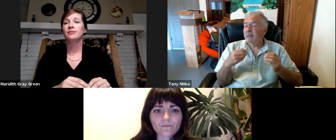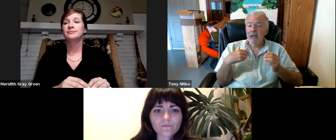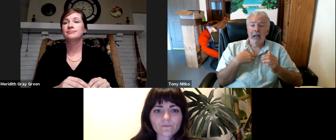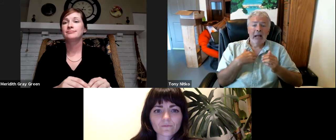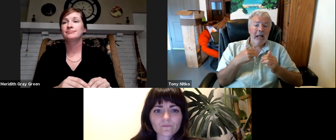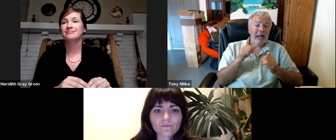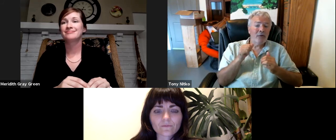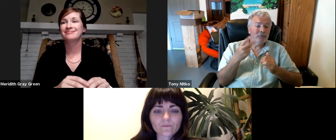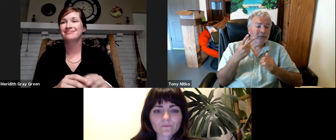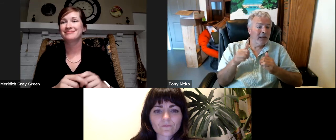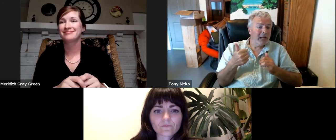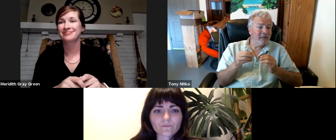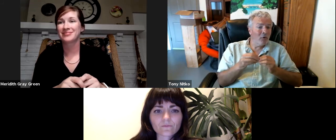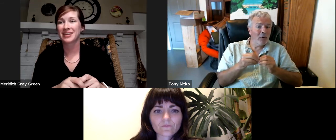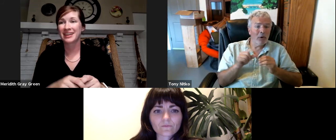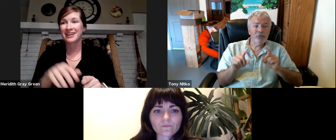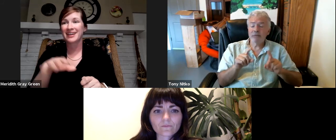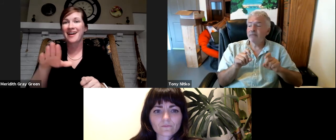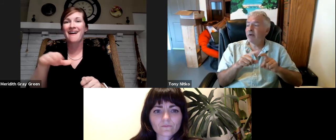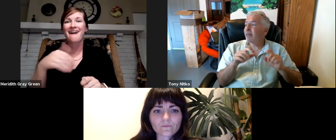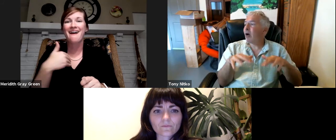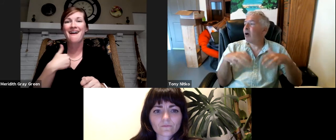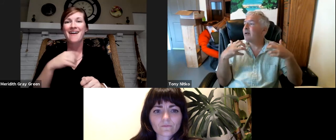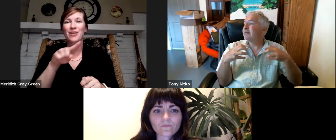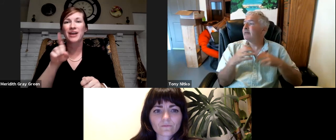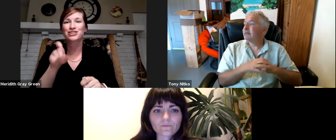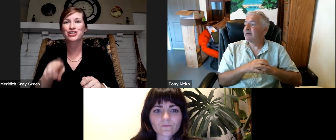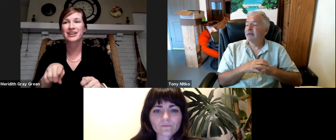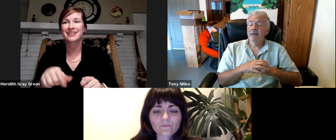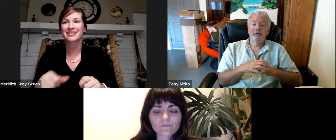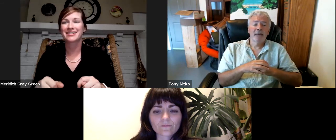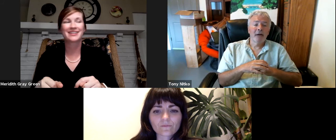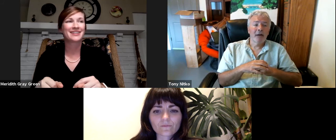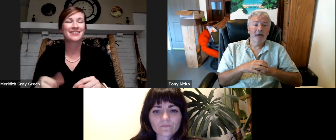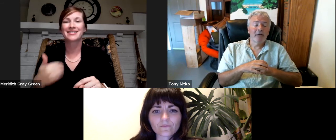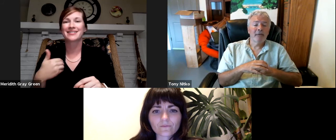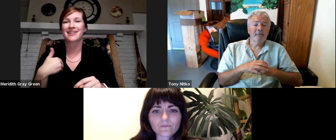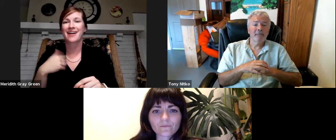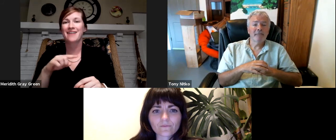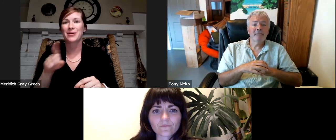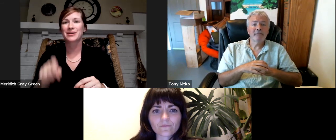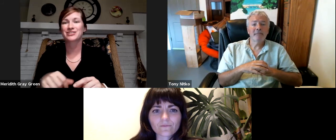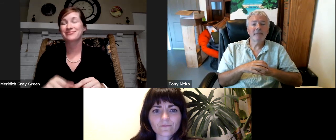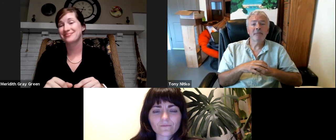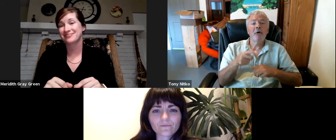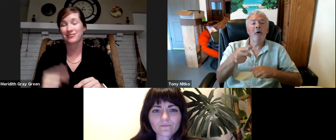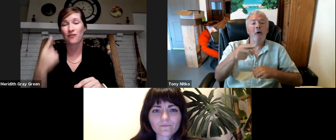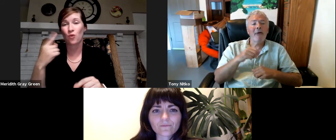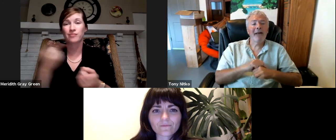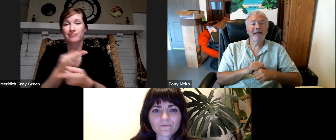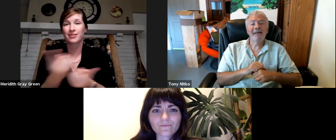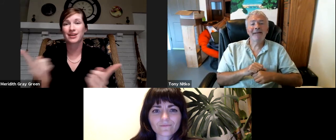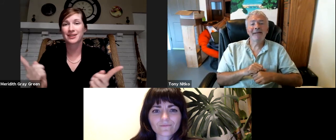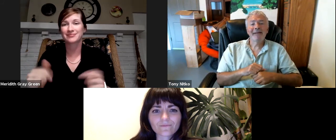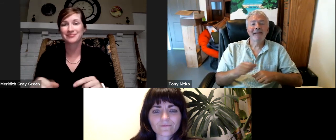All right, and keeping an eye on the chat and Q&A here. I do not see any other questions. I have a question. I have a